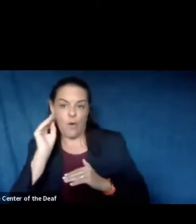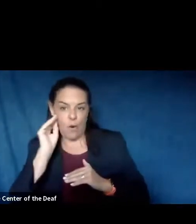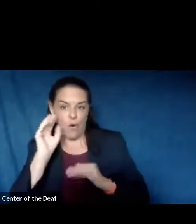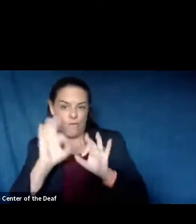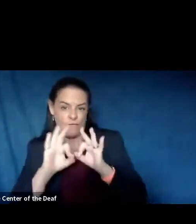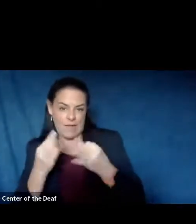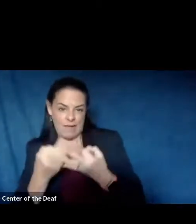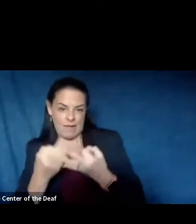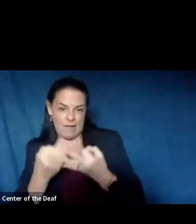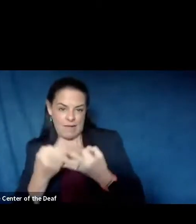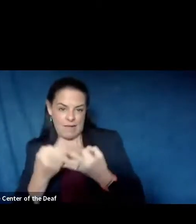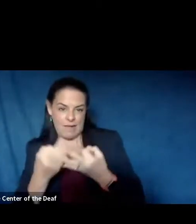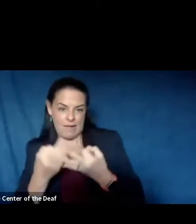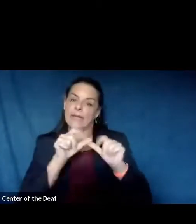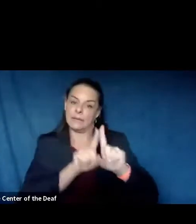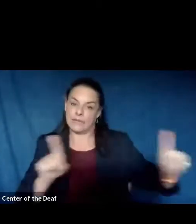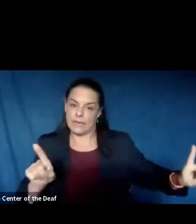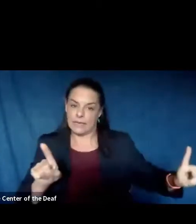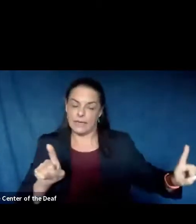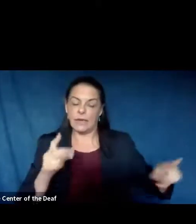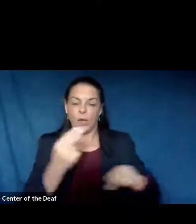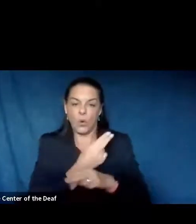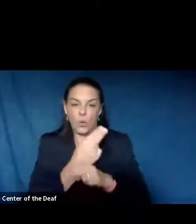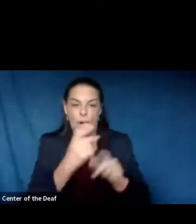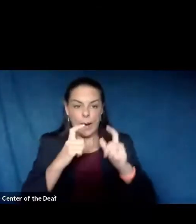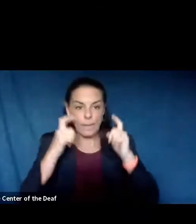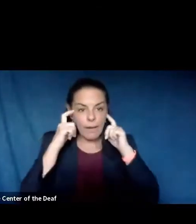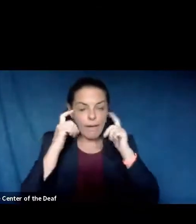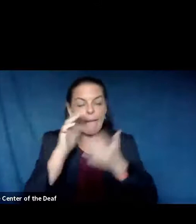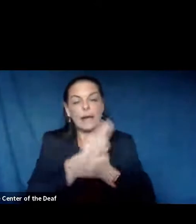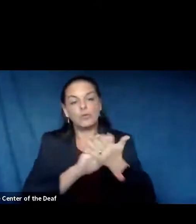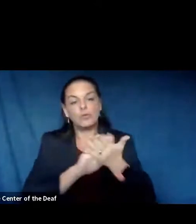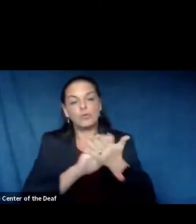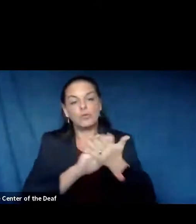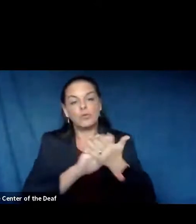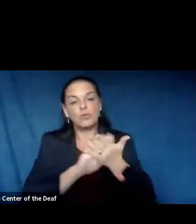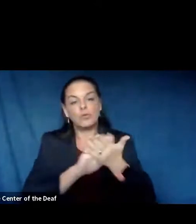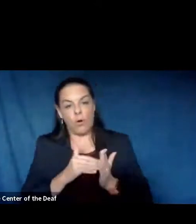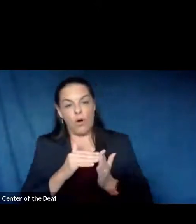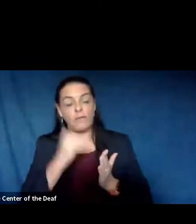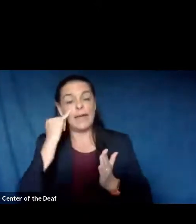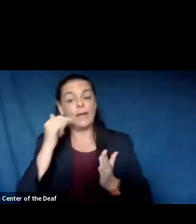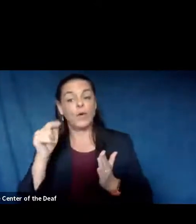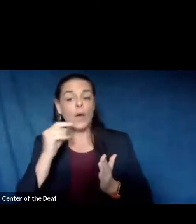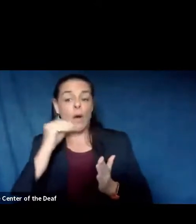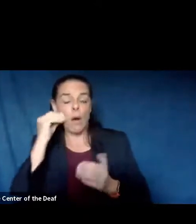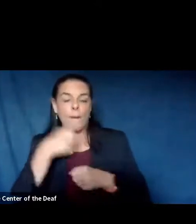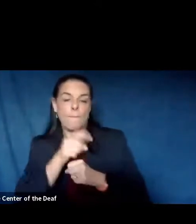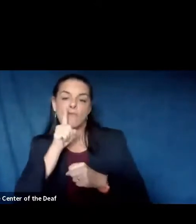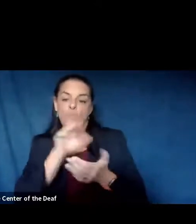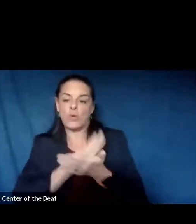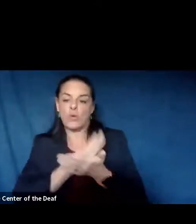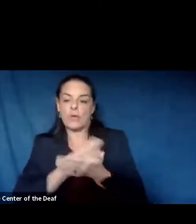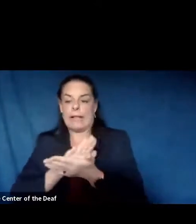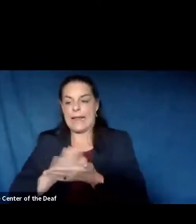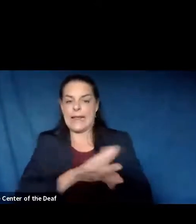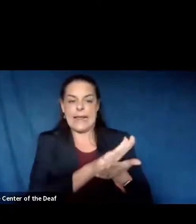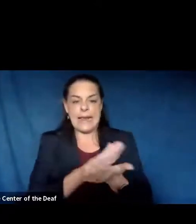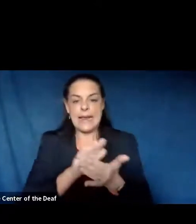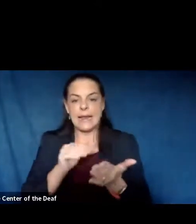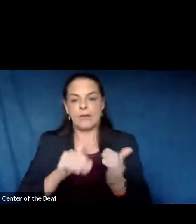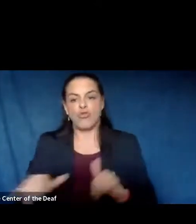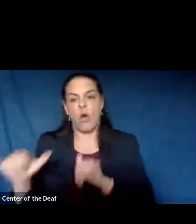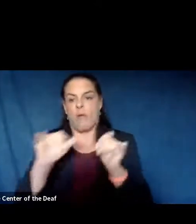keep that distance between you. Wear a mask, wash your hands frequently. If you're hosting at home, make sure you're cleaning and disinfecting commonly